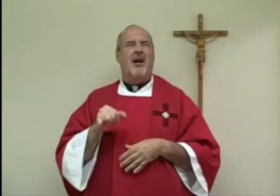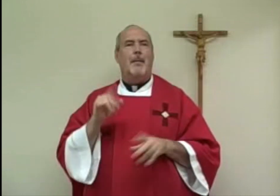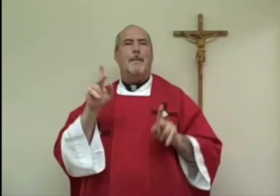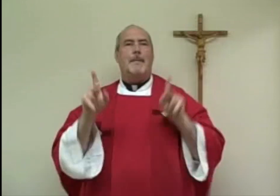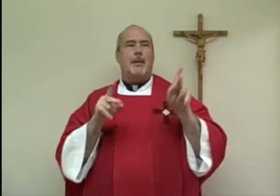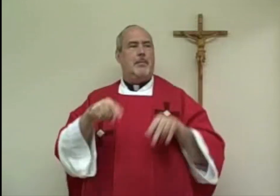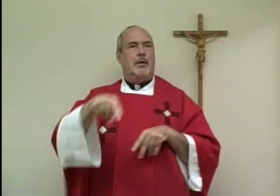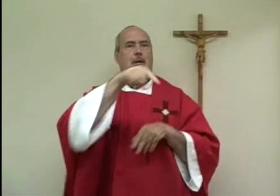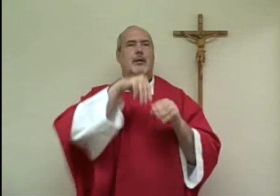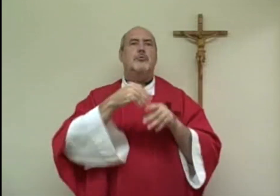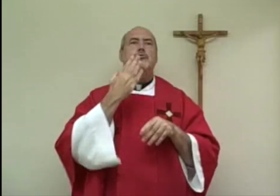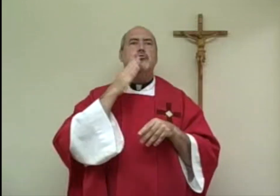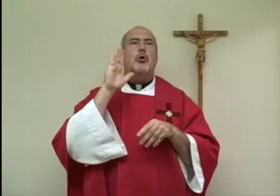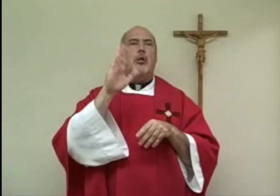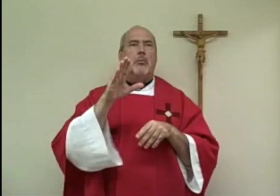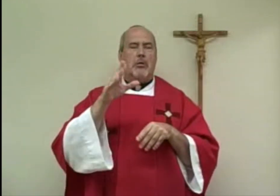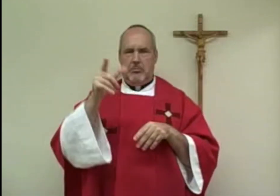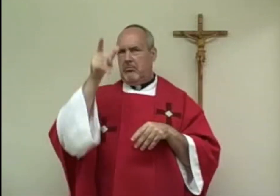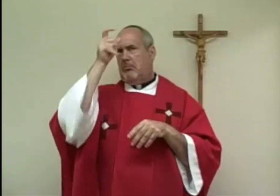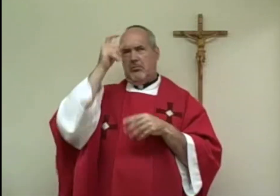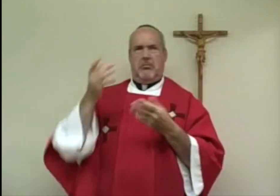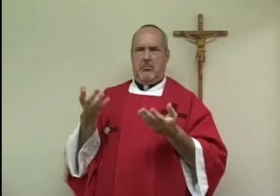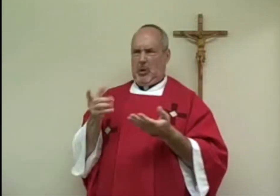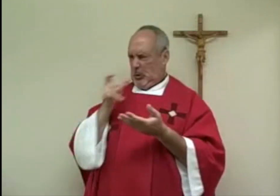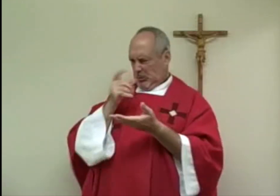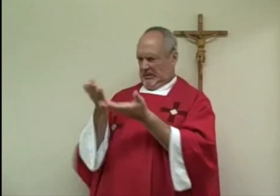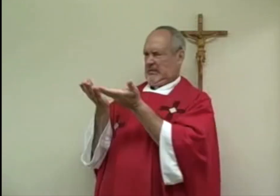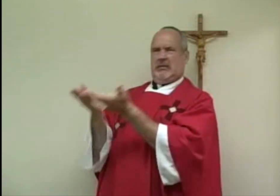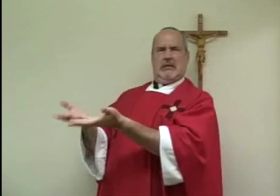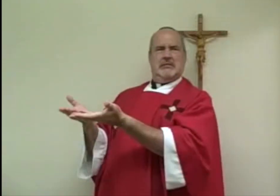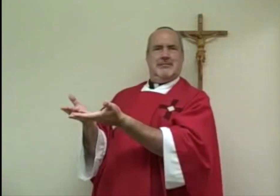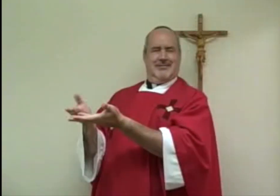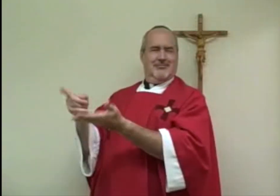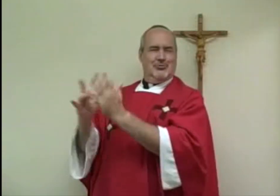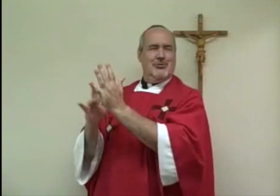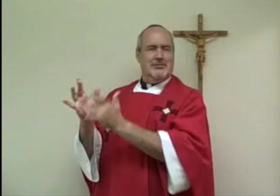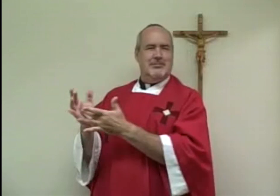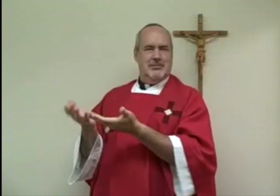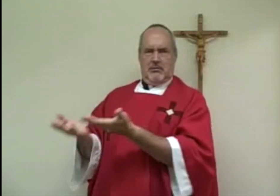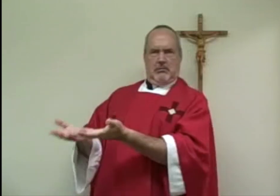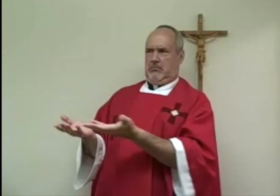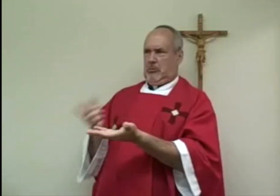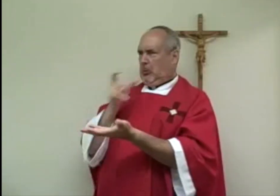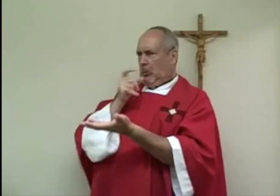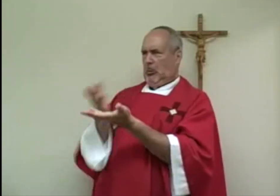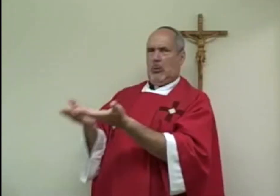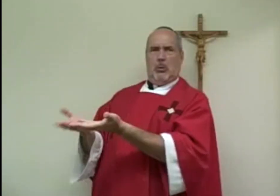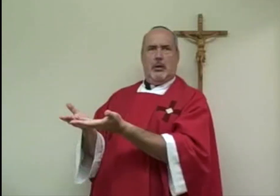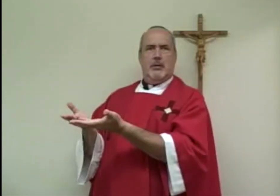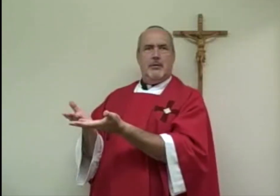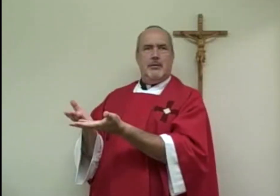that today. And the sentence was that where the people of Jerusalem didn't know who Jesus was.